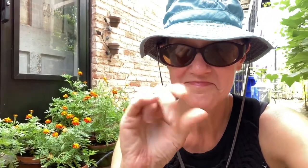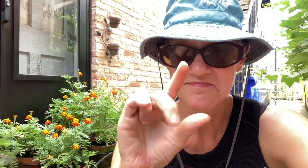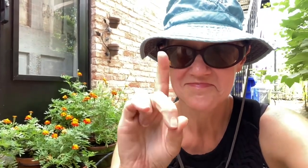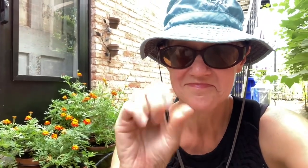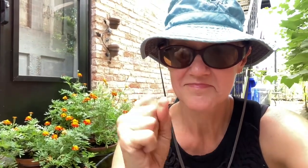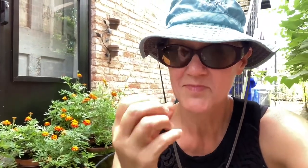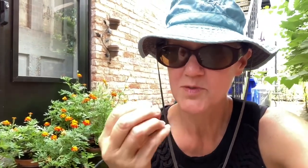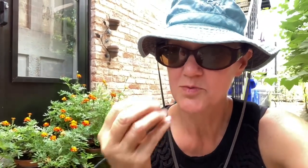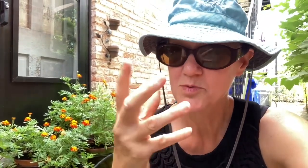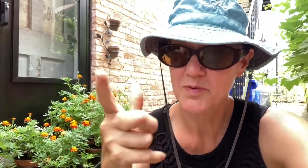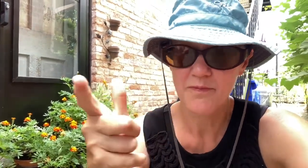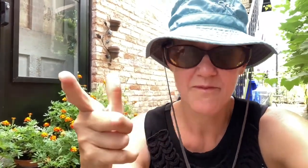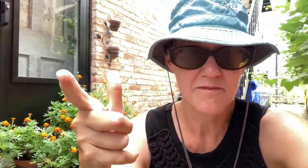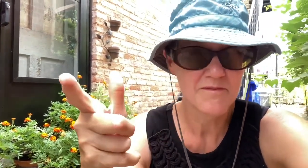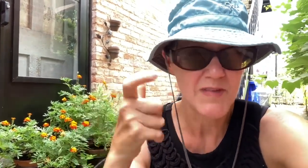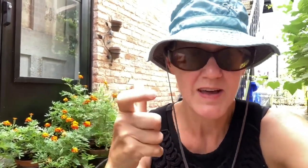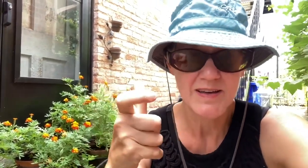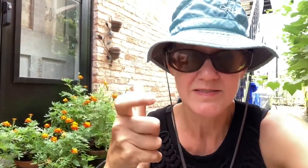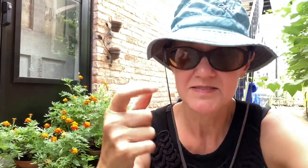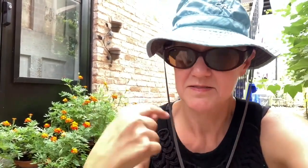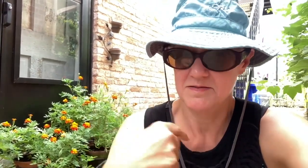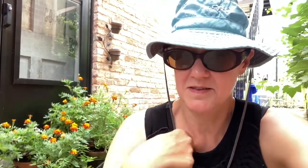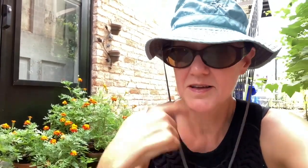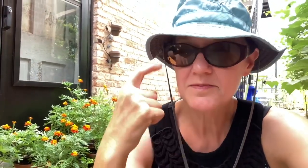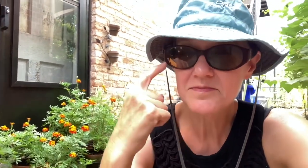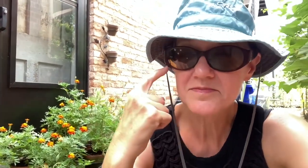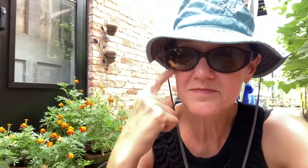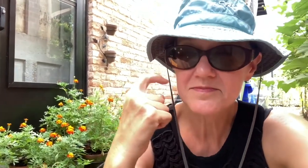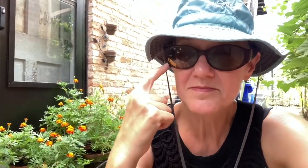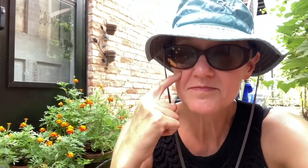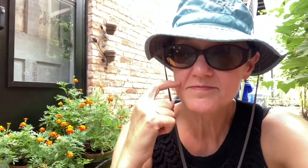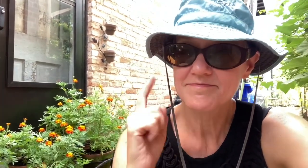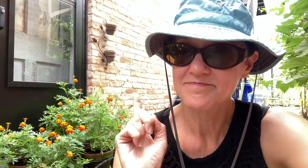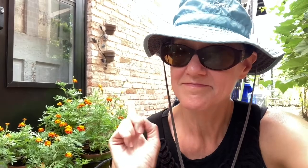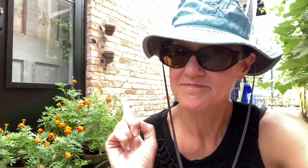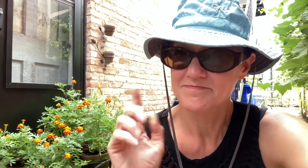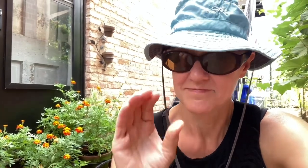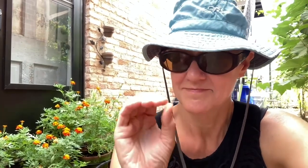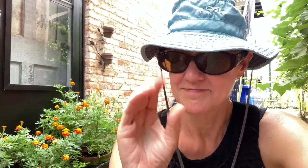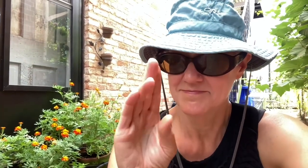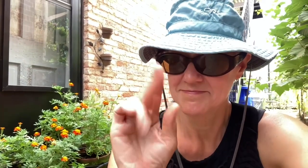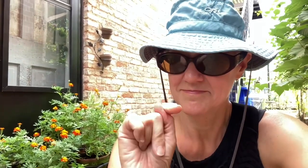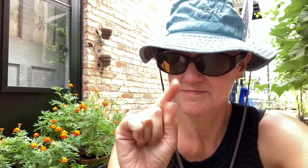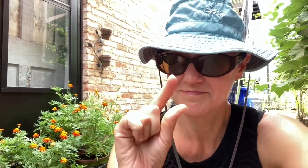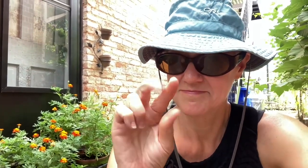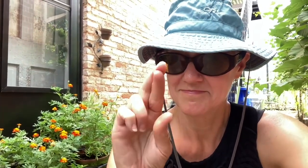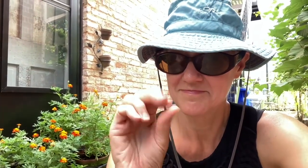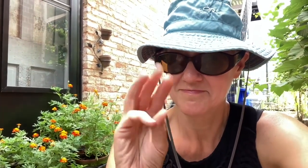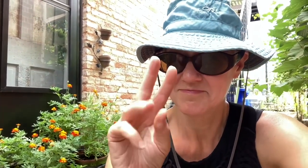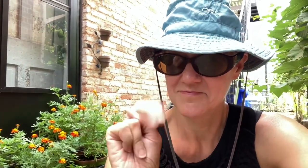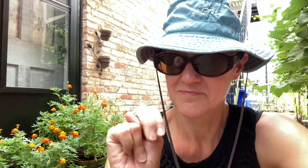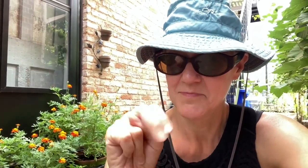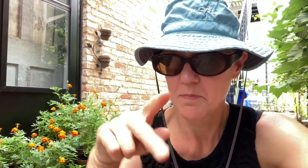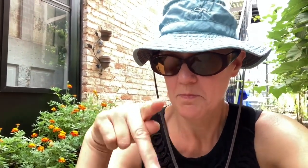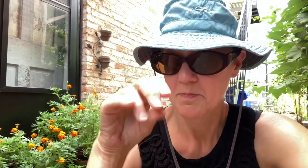Marigolds grow very quickly, and I suspect that these here have outgrown their